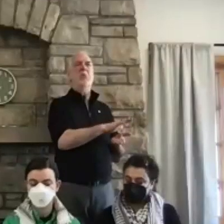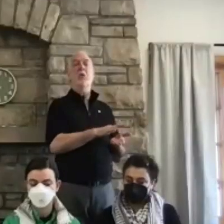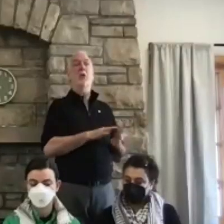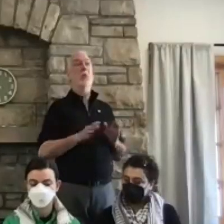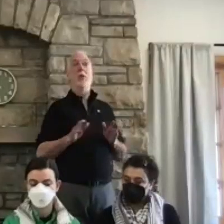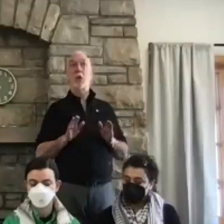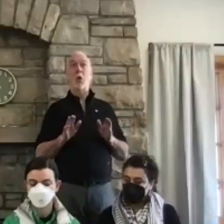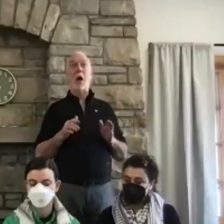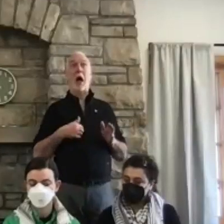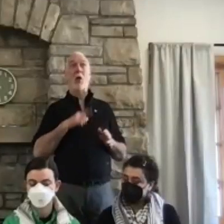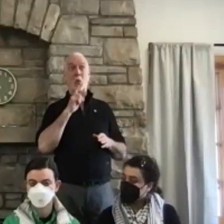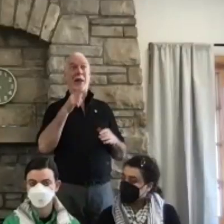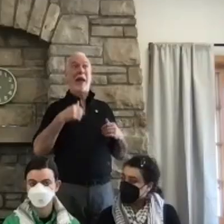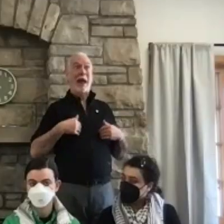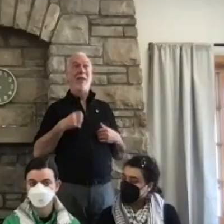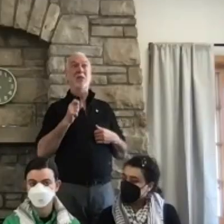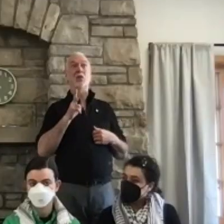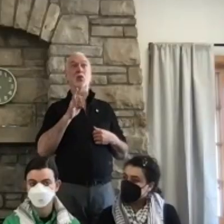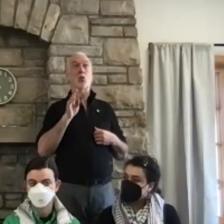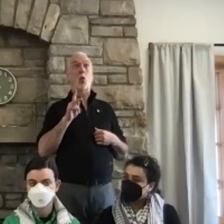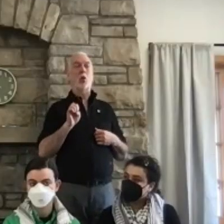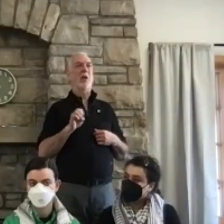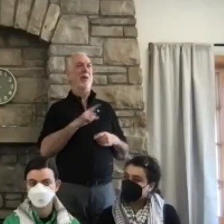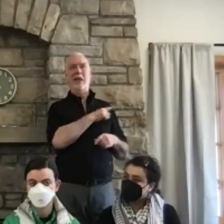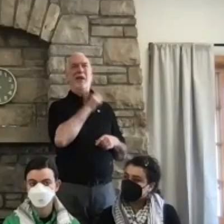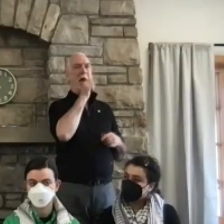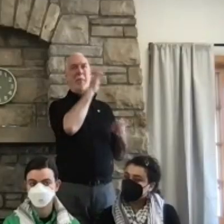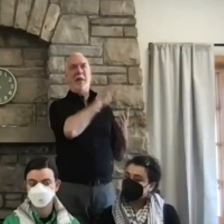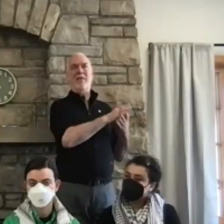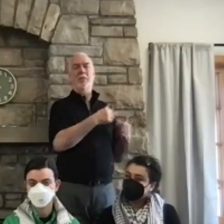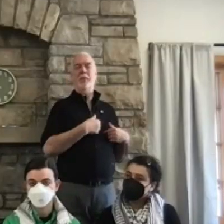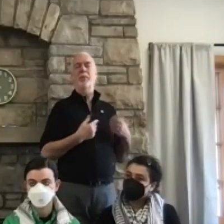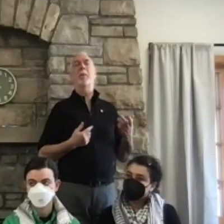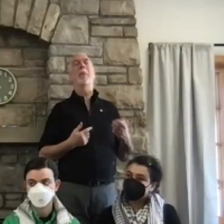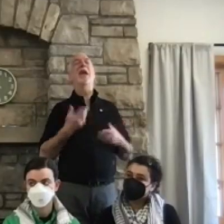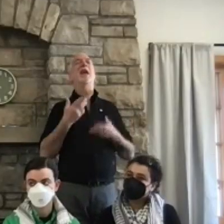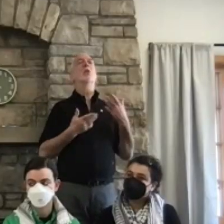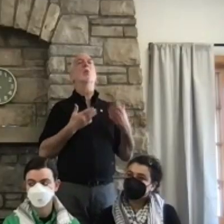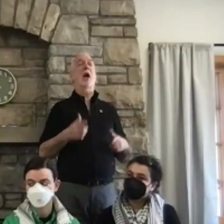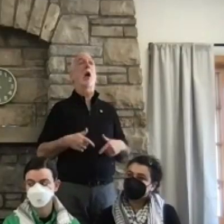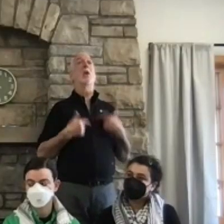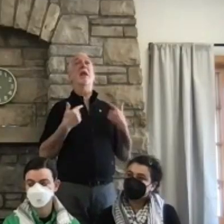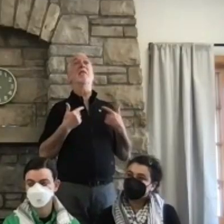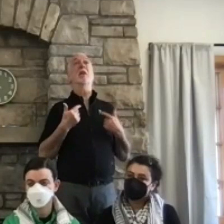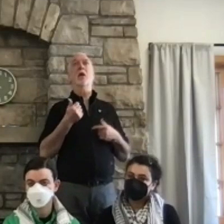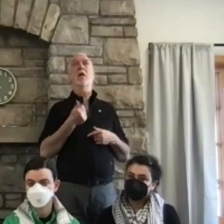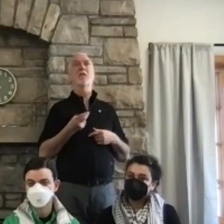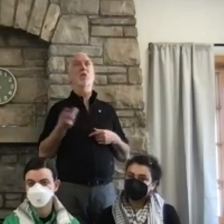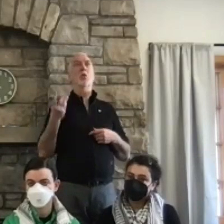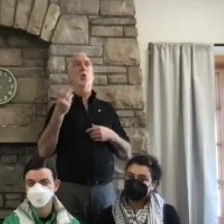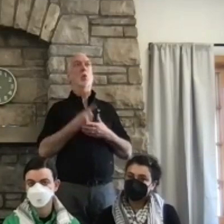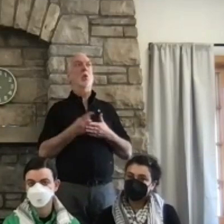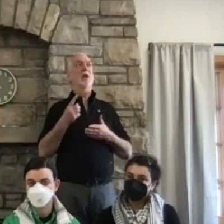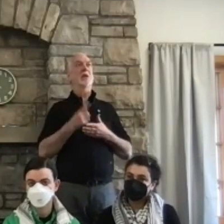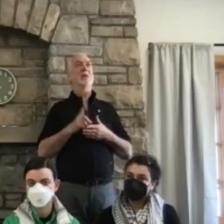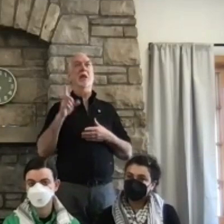like, one of the things that I had credit card debt, I was living a life when that happened, and a couple of weeks later I realized, like, I'm not going to be going back to